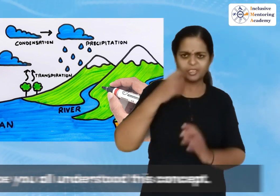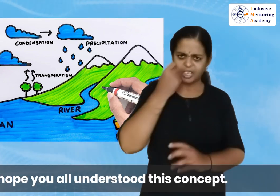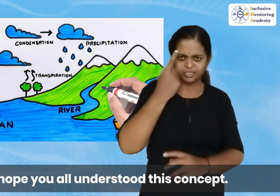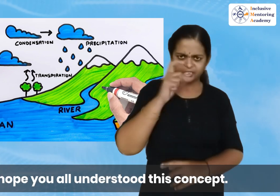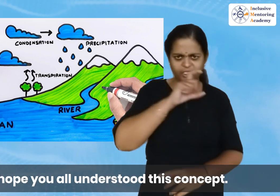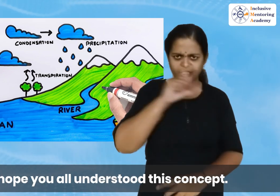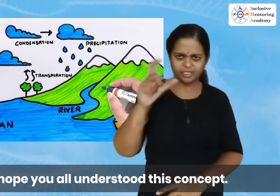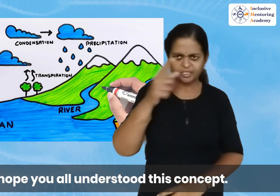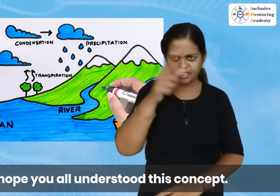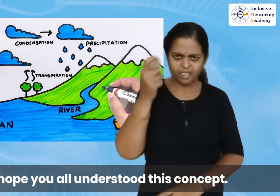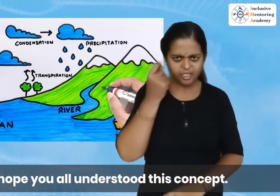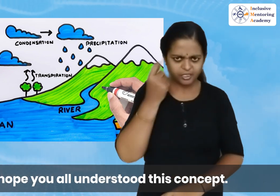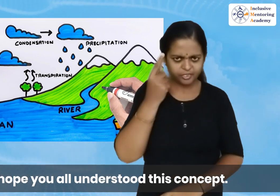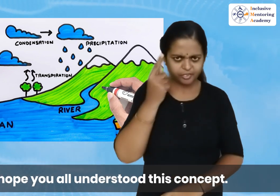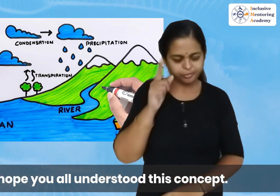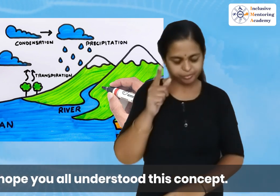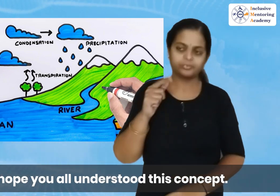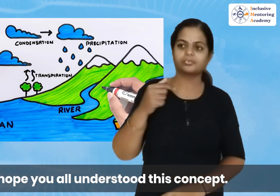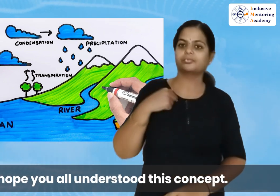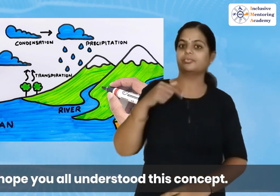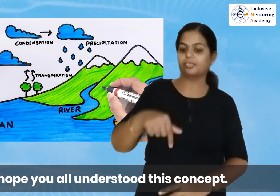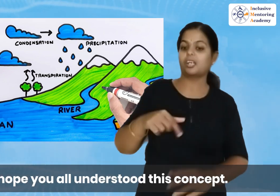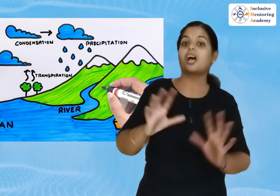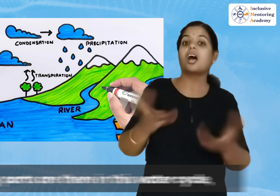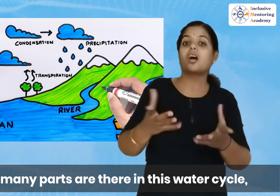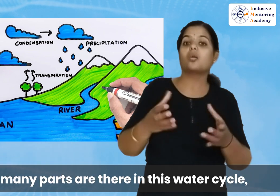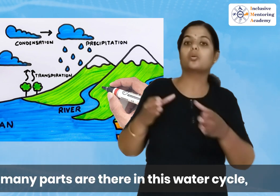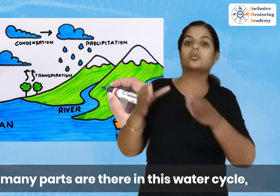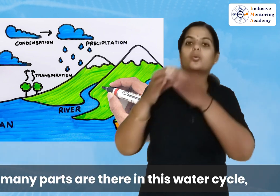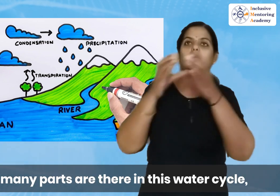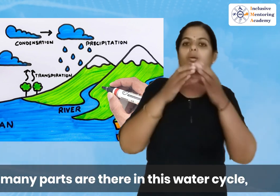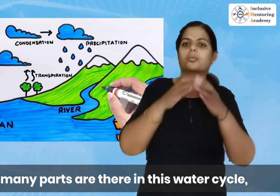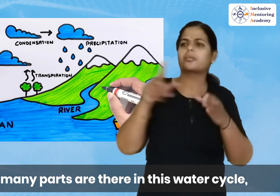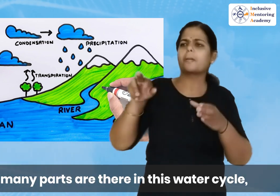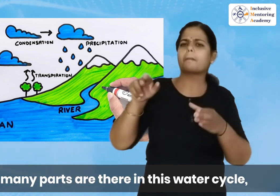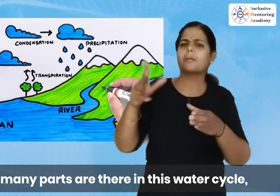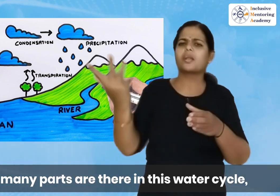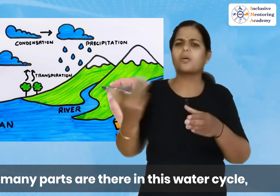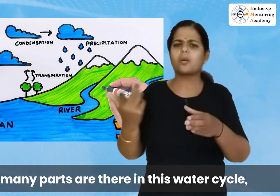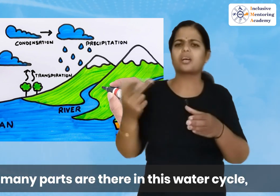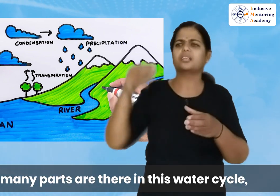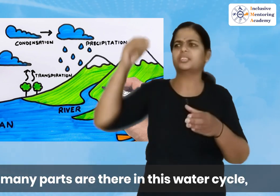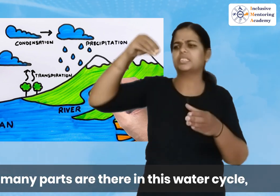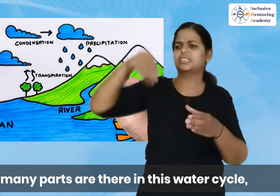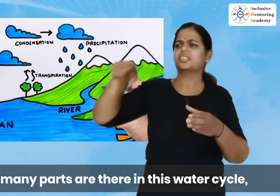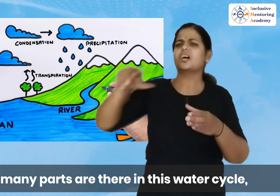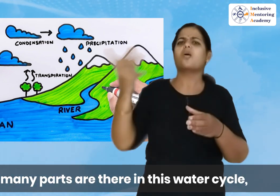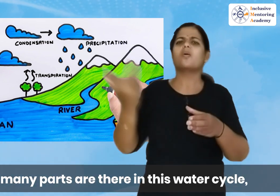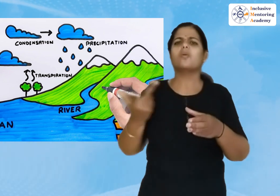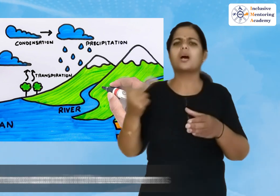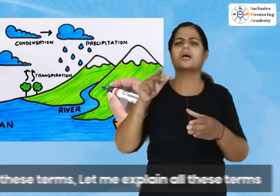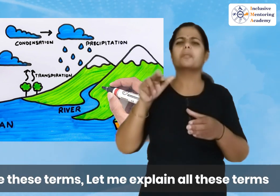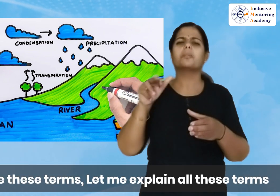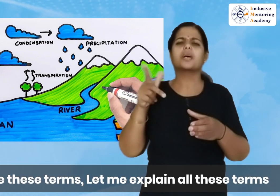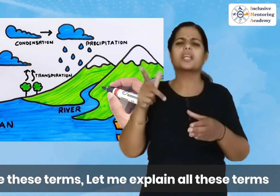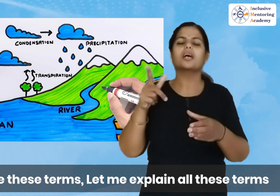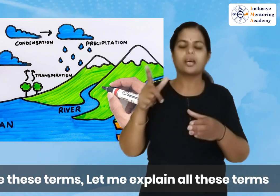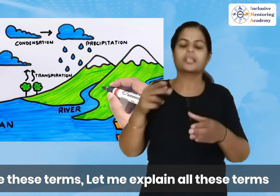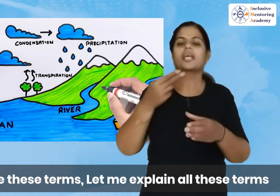I hope you all understood this concept. How many parts are there in this water cycle? What are these terms? Let me